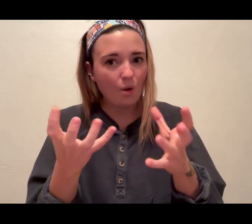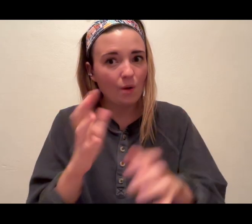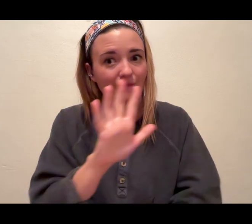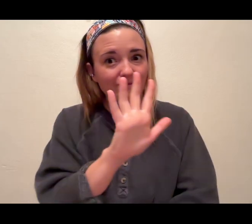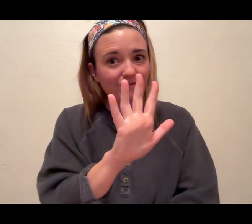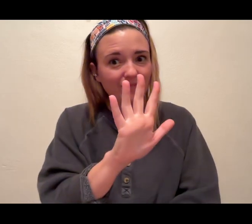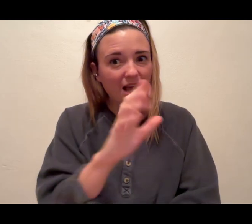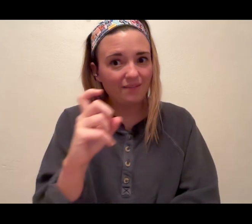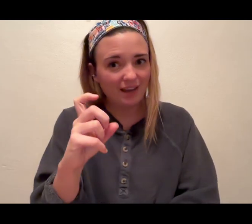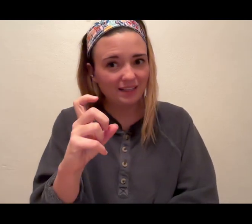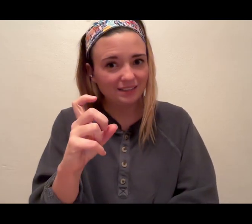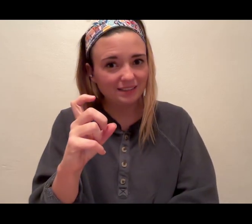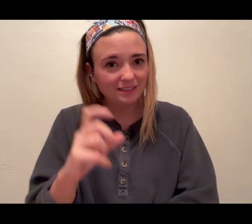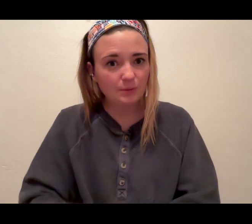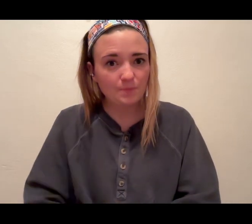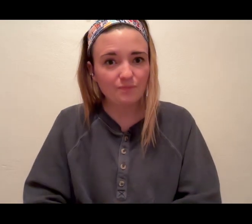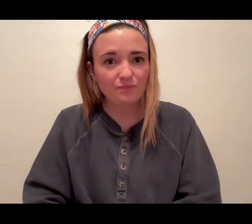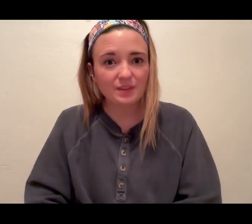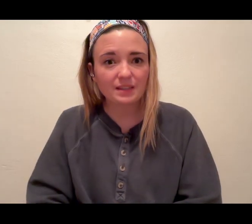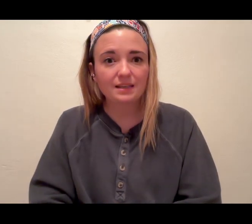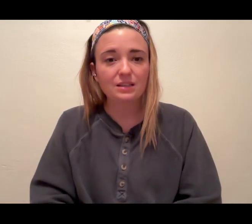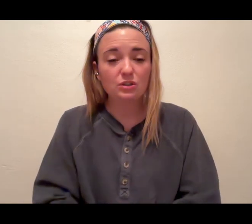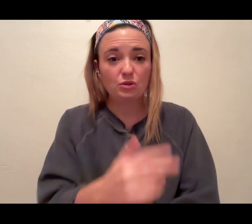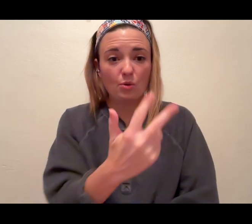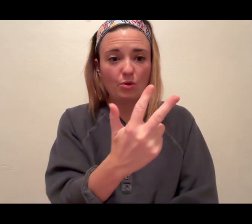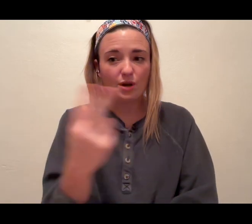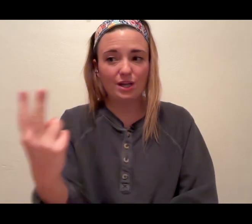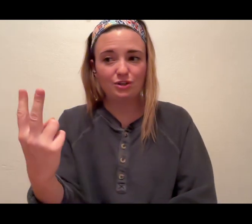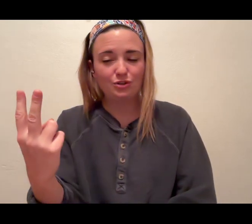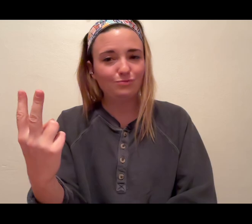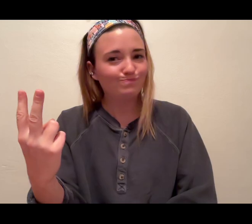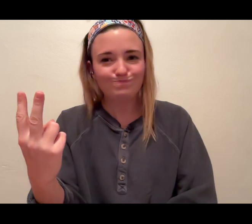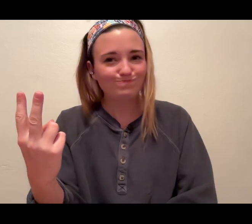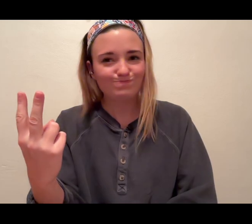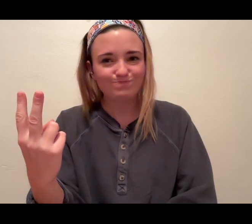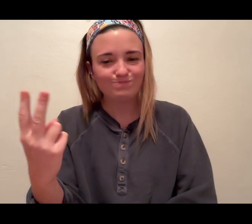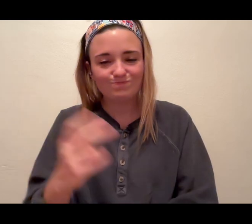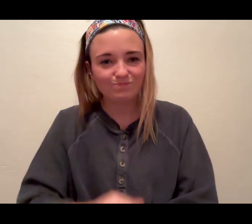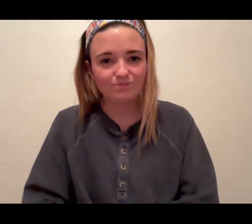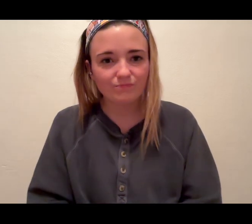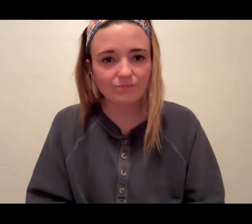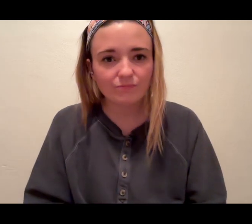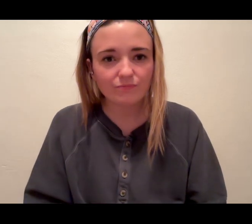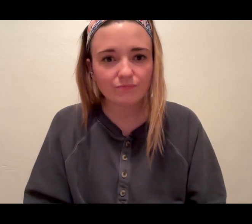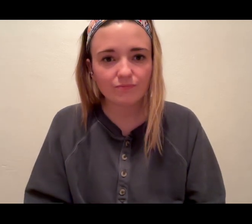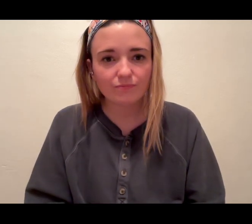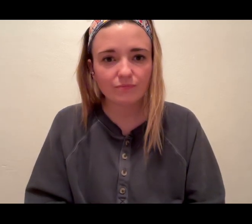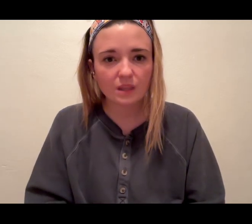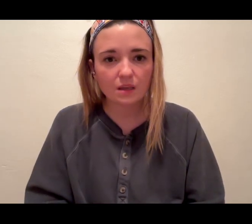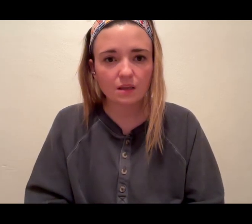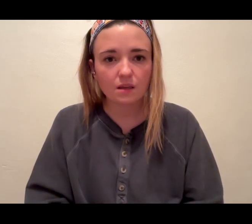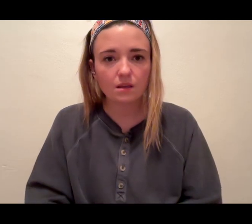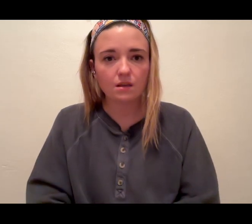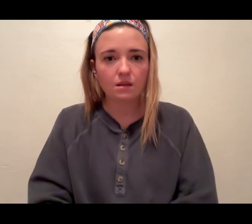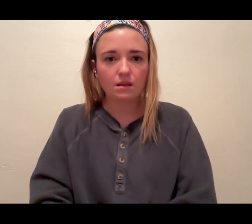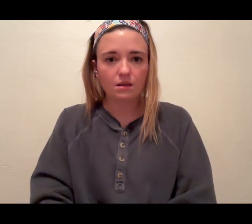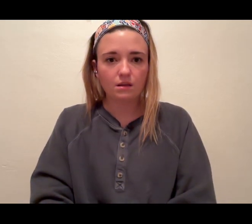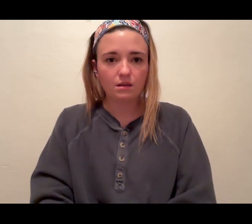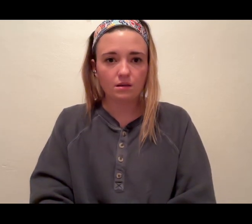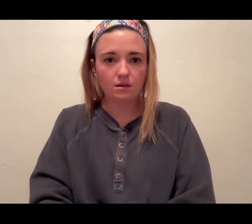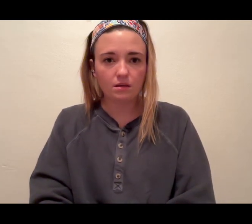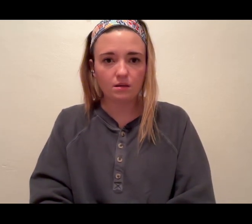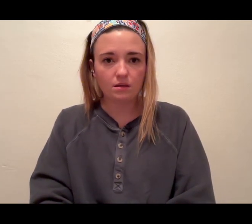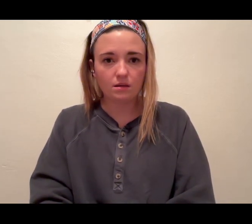5x. So that combination apparently didn't work. Here, outside is 2x, inside